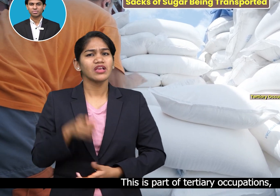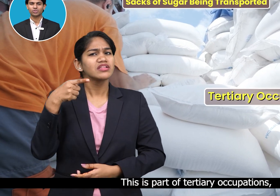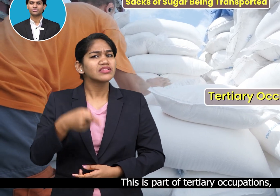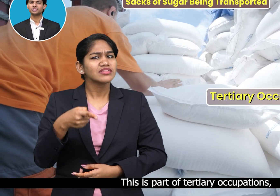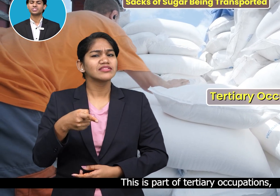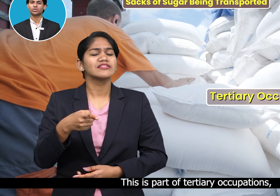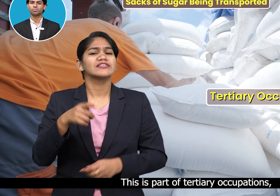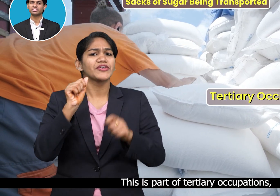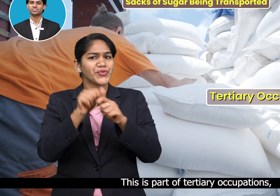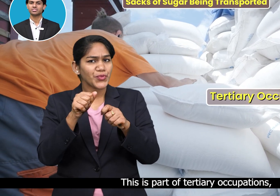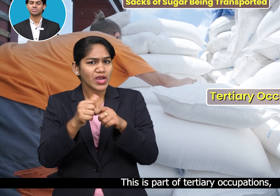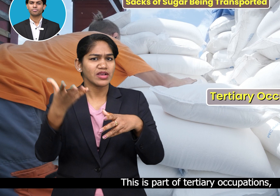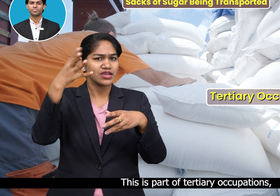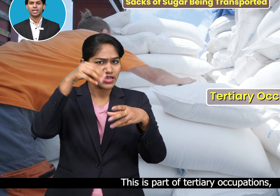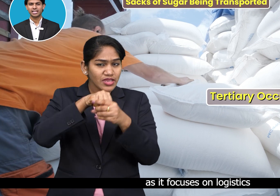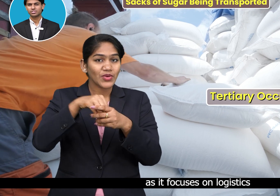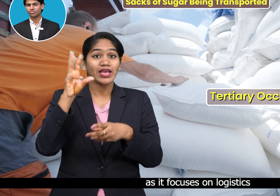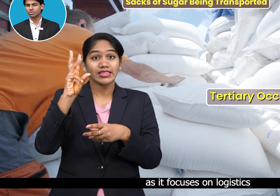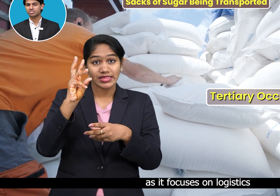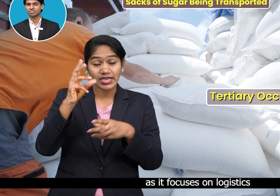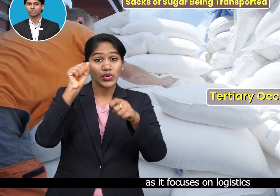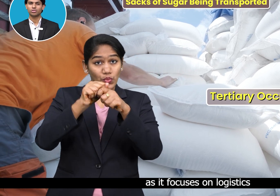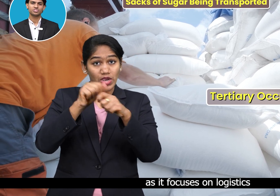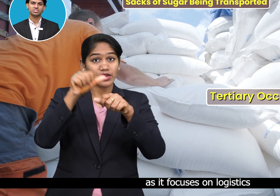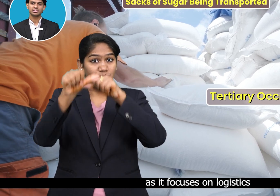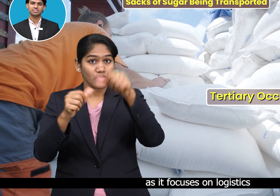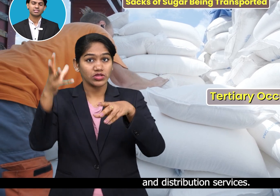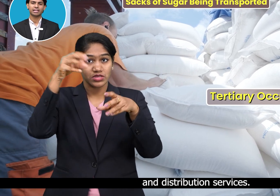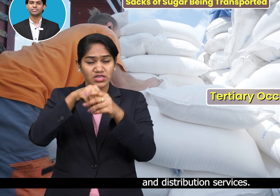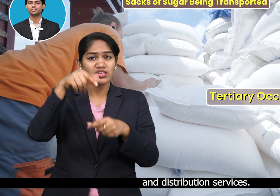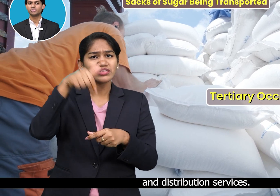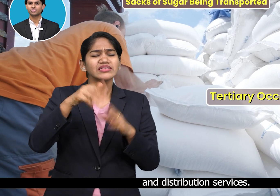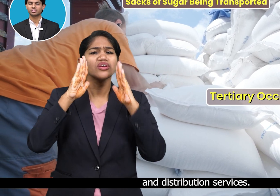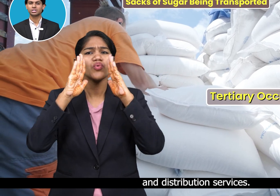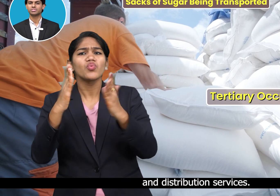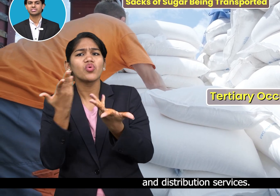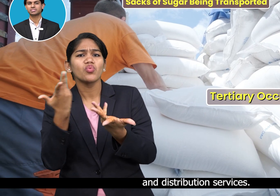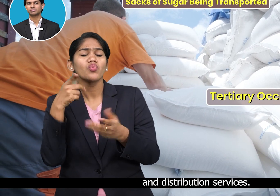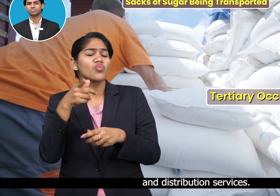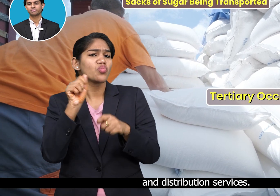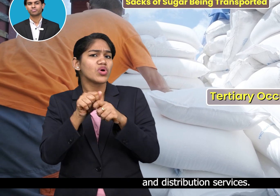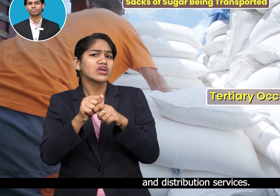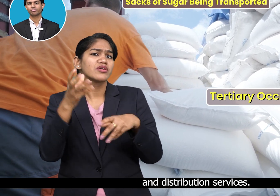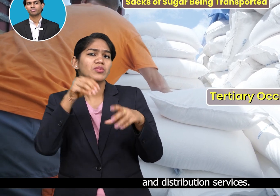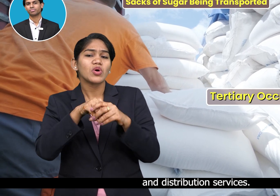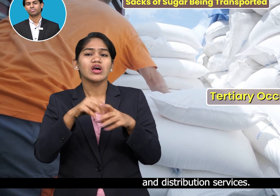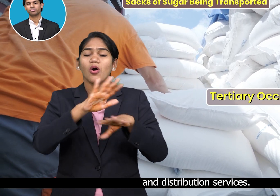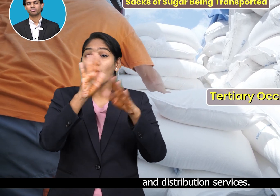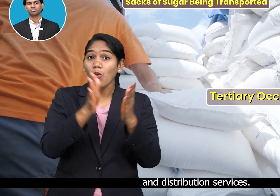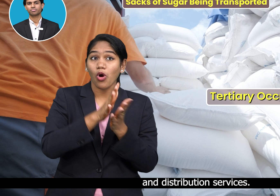This is part of tertiary occupations, as it focuses on logistics and distribution services.